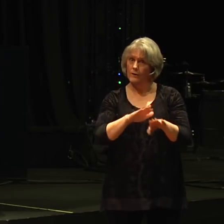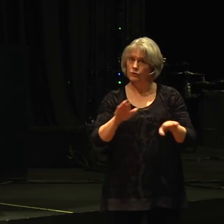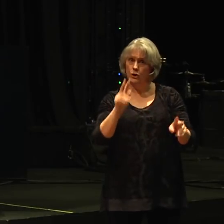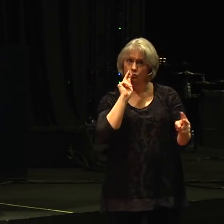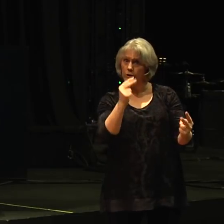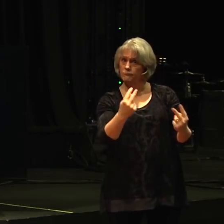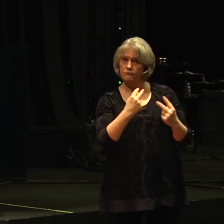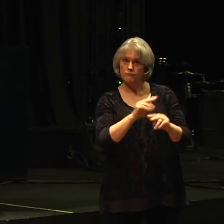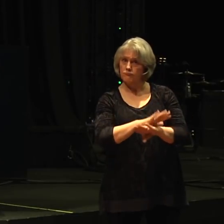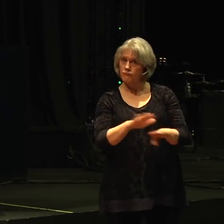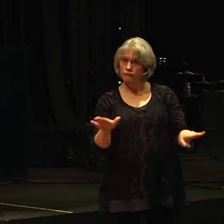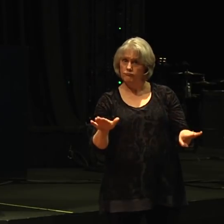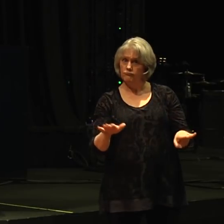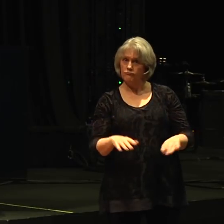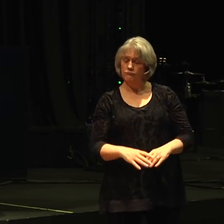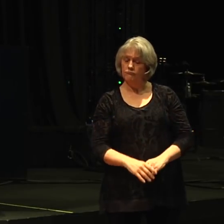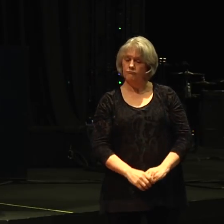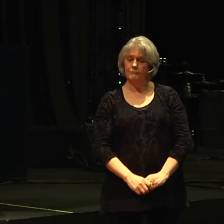ones.